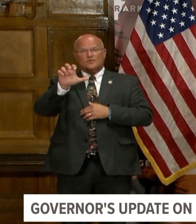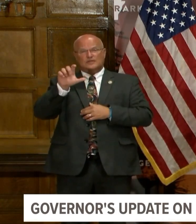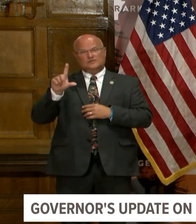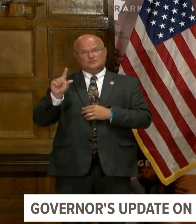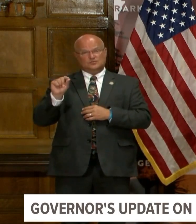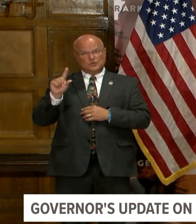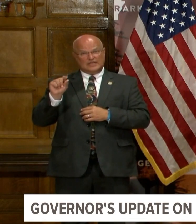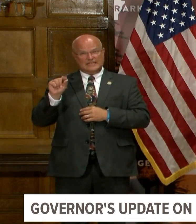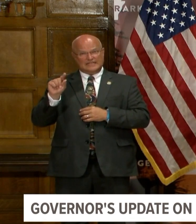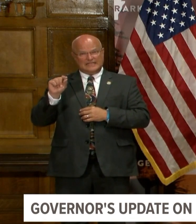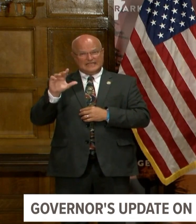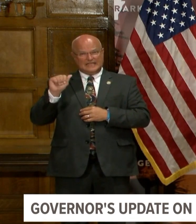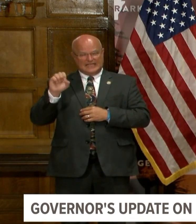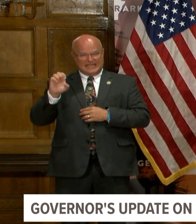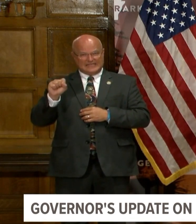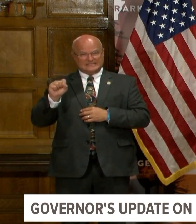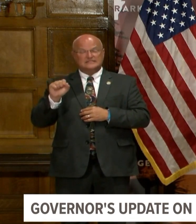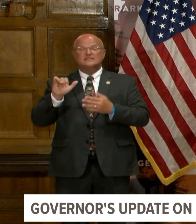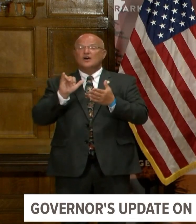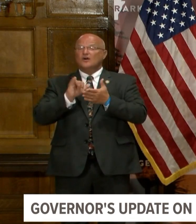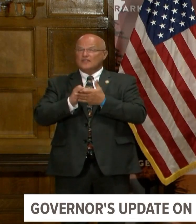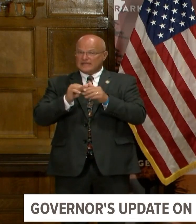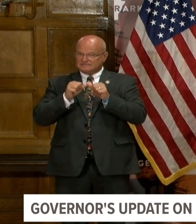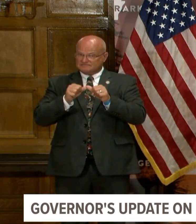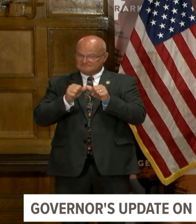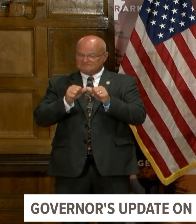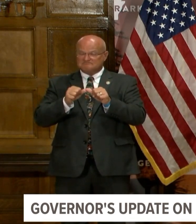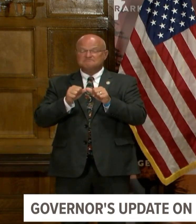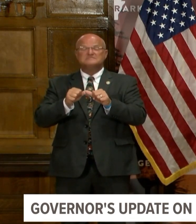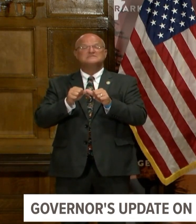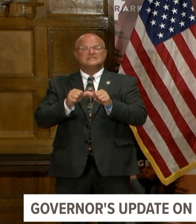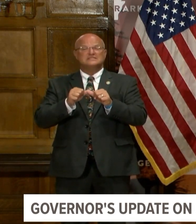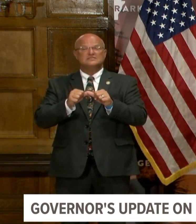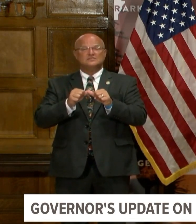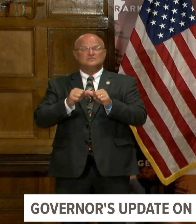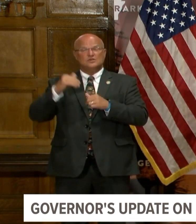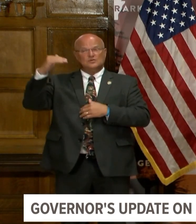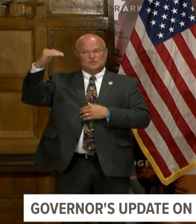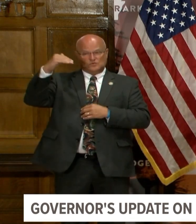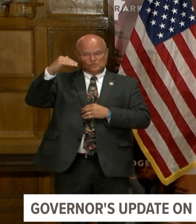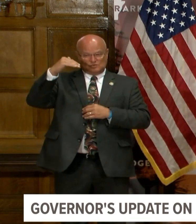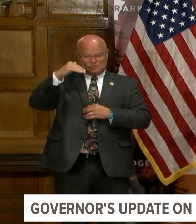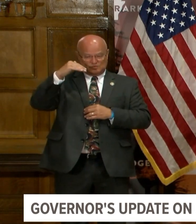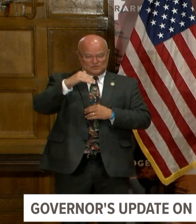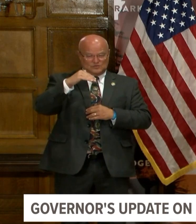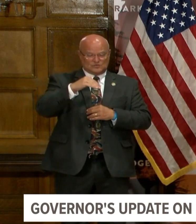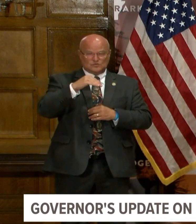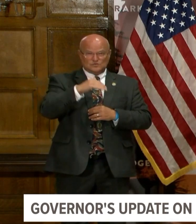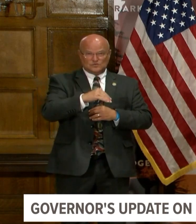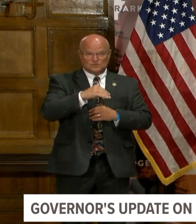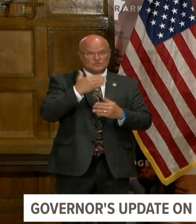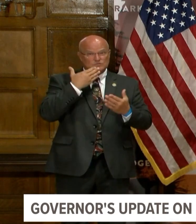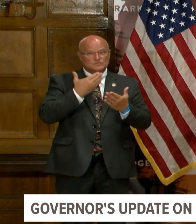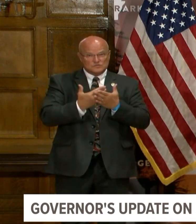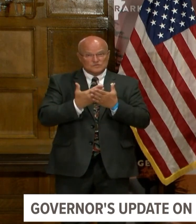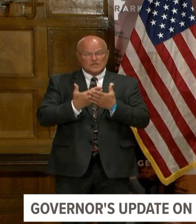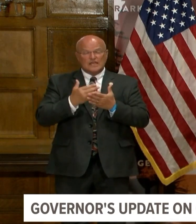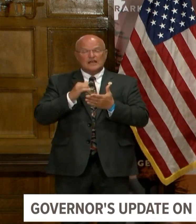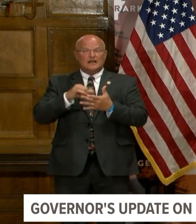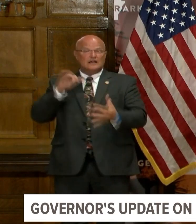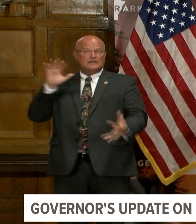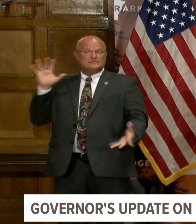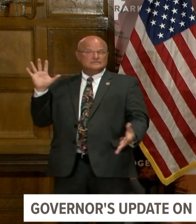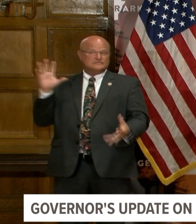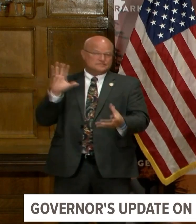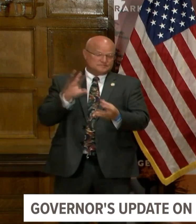320 cases, and so that continues to be going the right direction for us. And that brings our